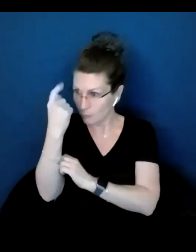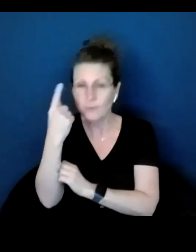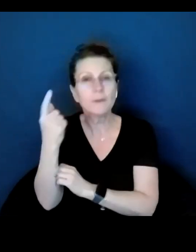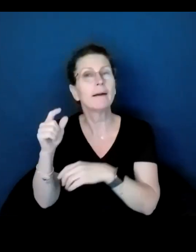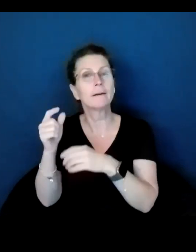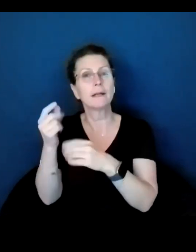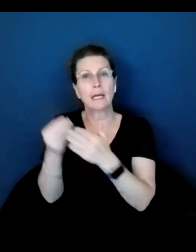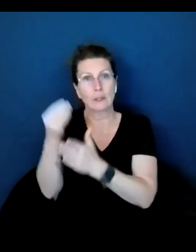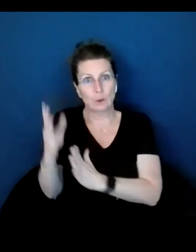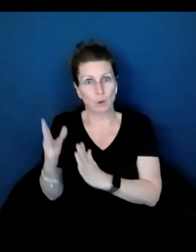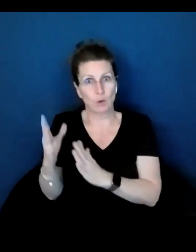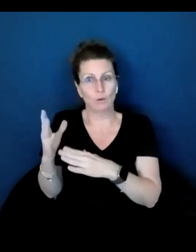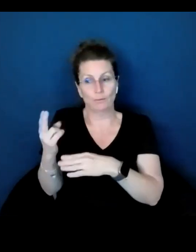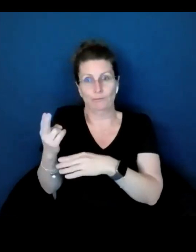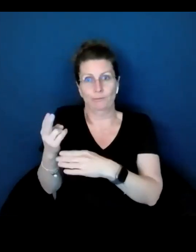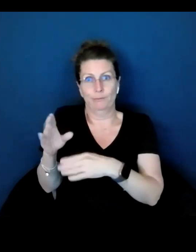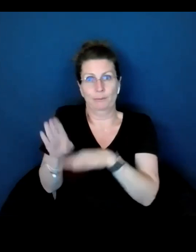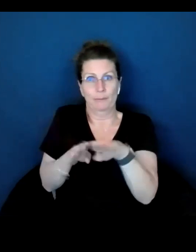design. Congratulations, Theo.